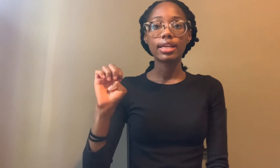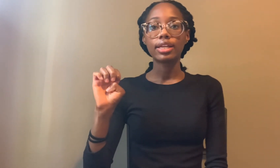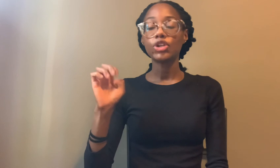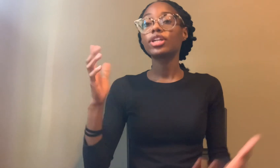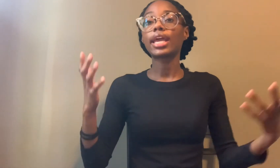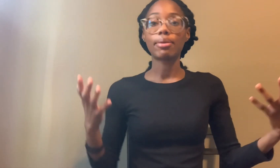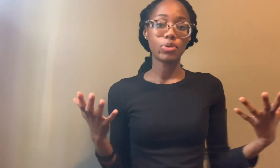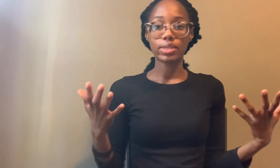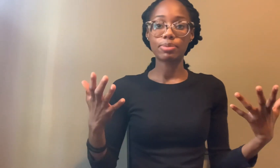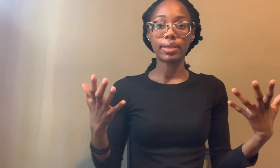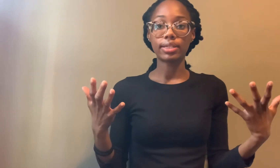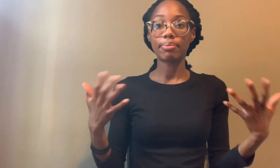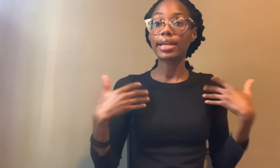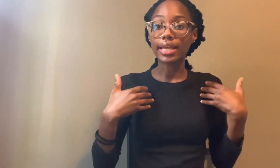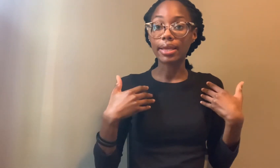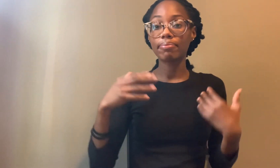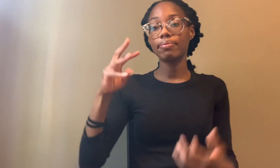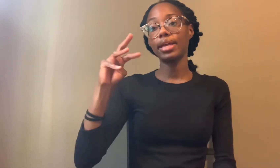Your name, you can spell it. My name,